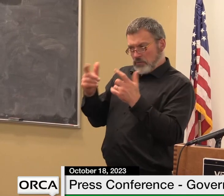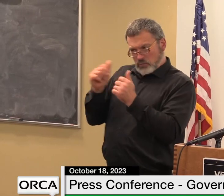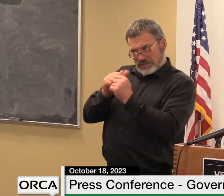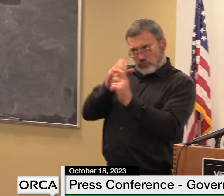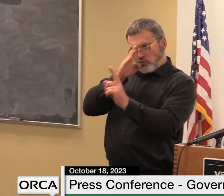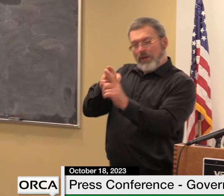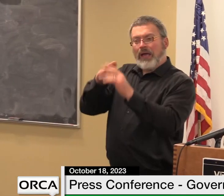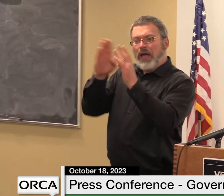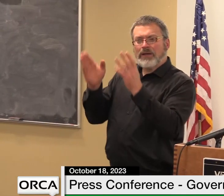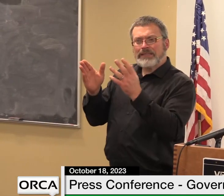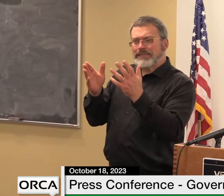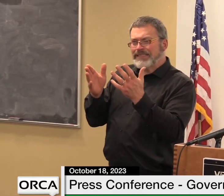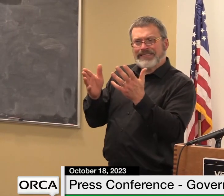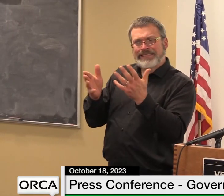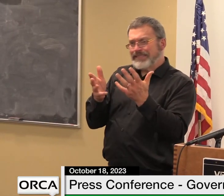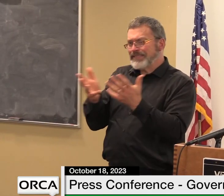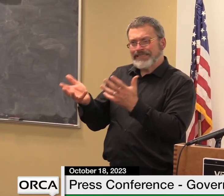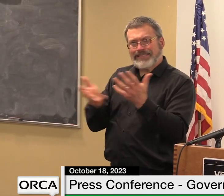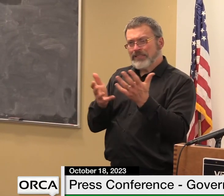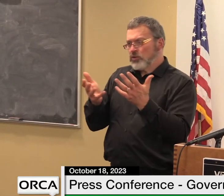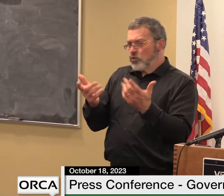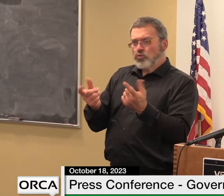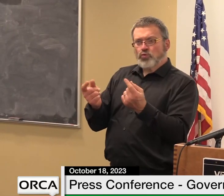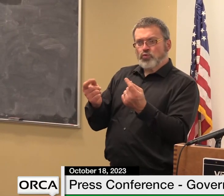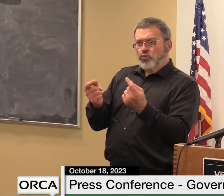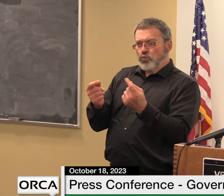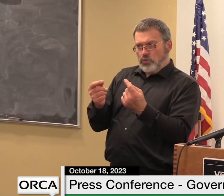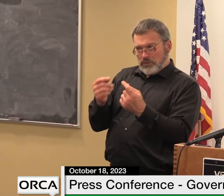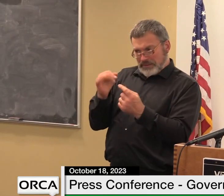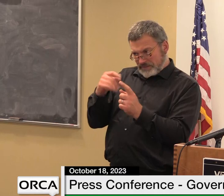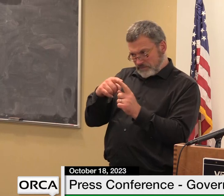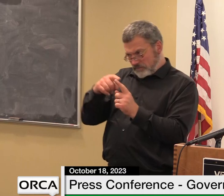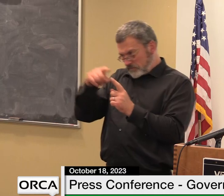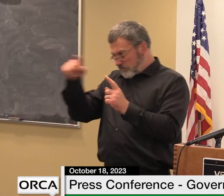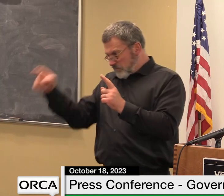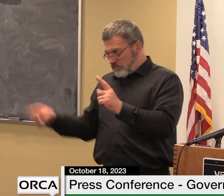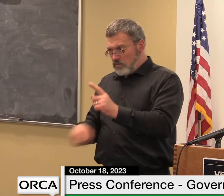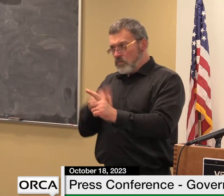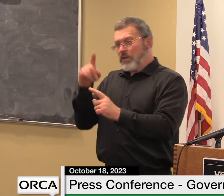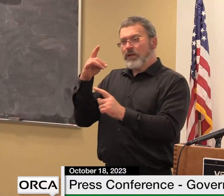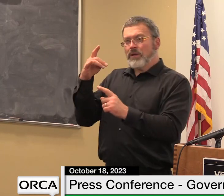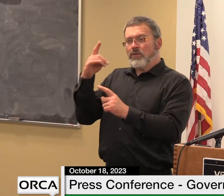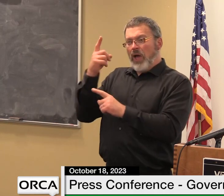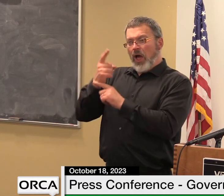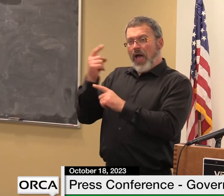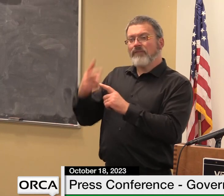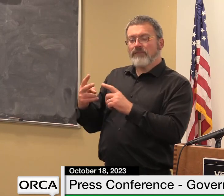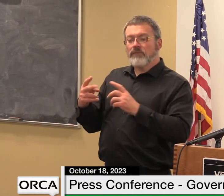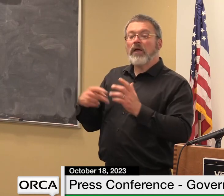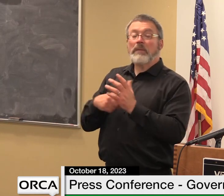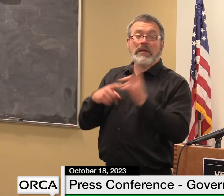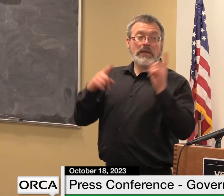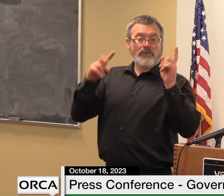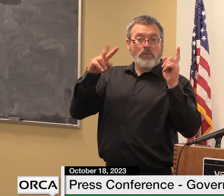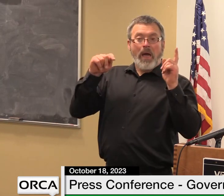forward at the 18-month mark or prior to it, the state can request that we extend the program